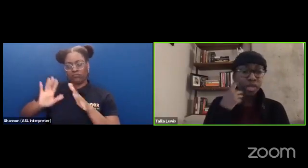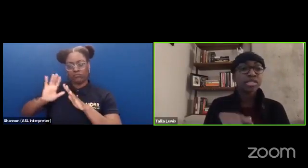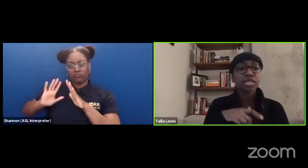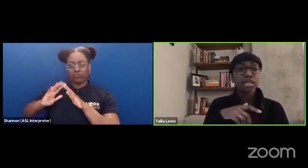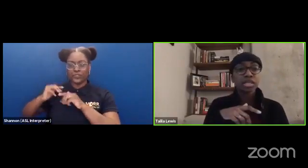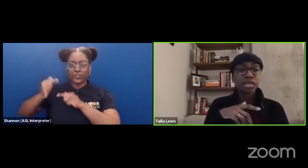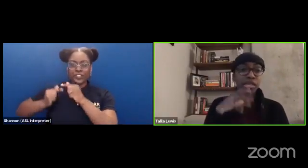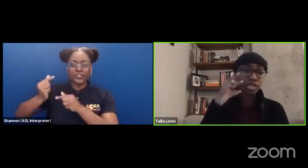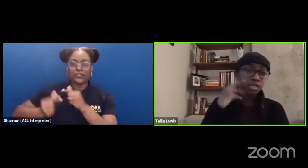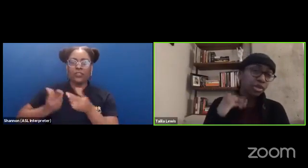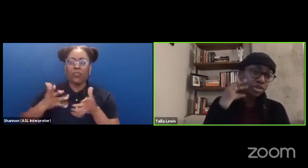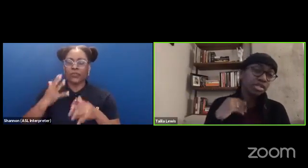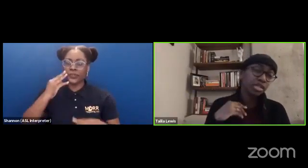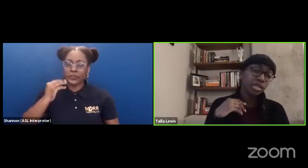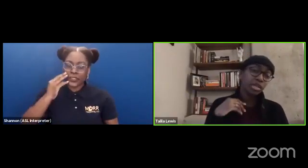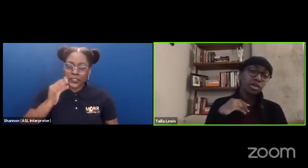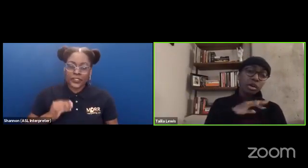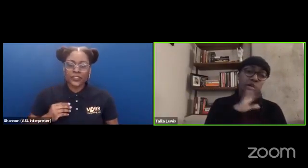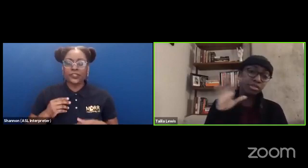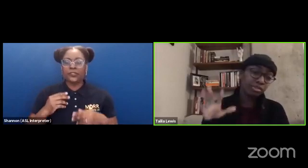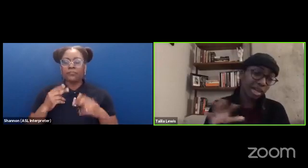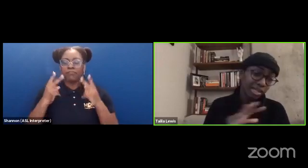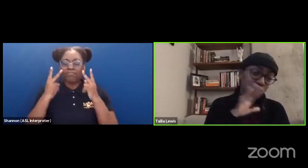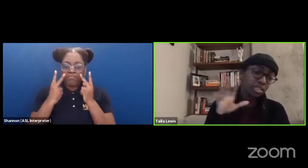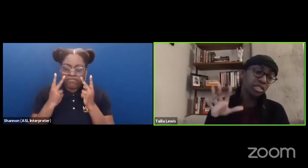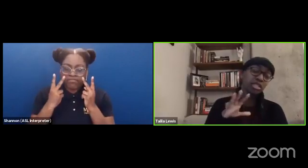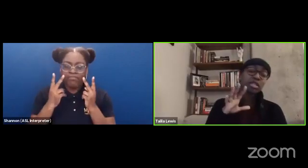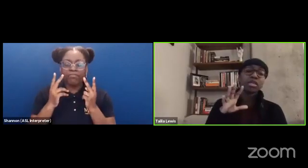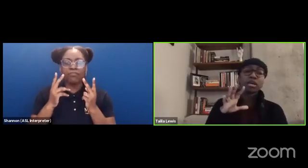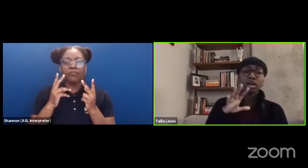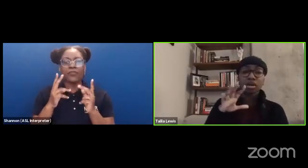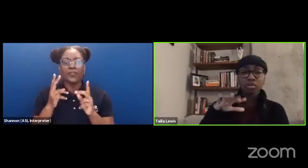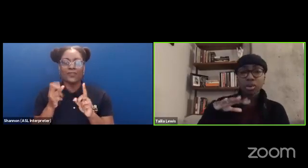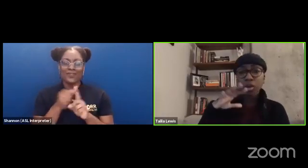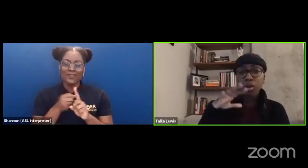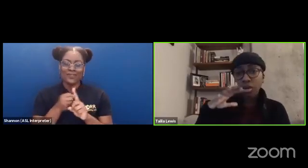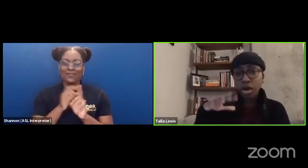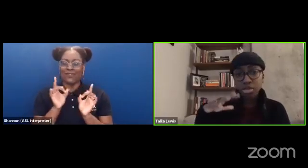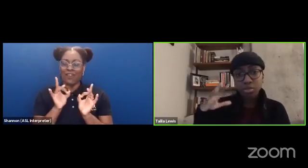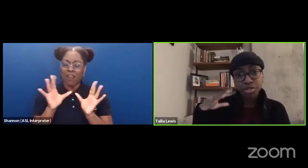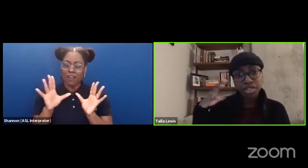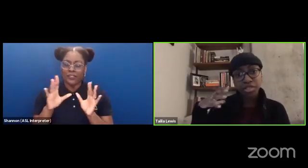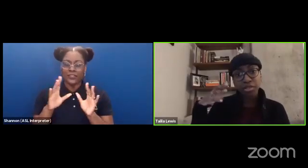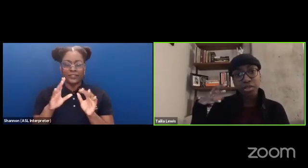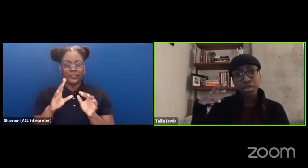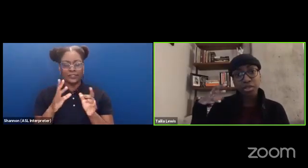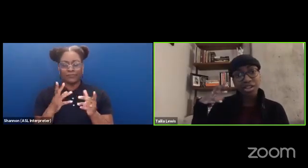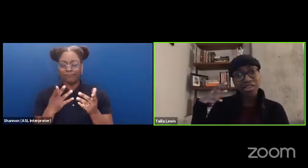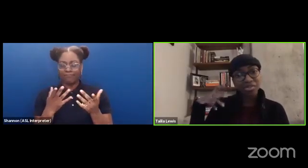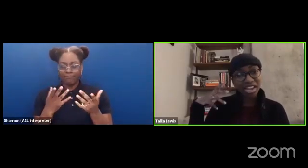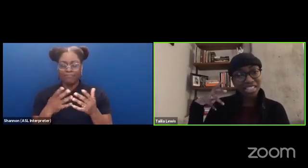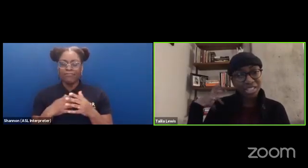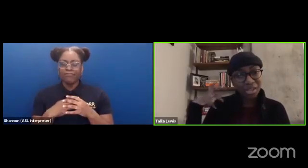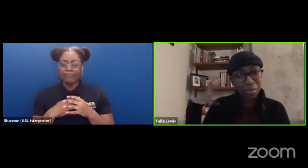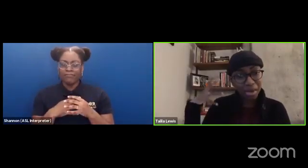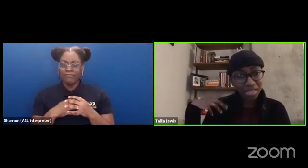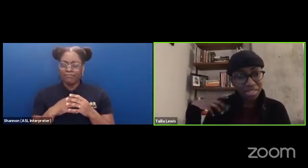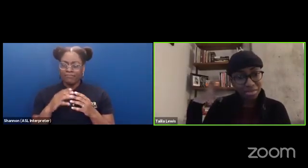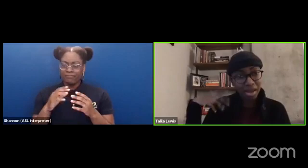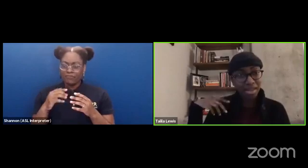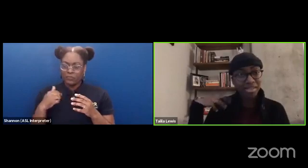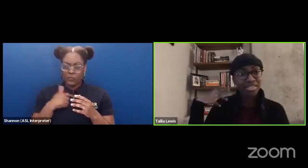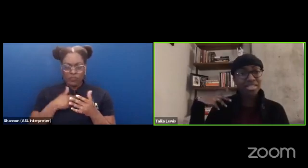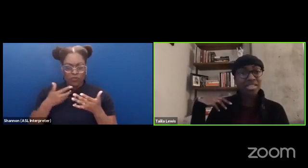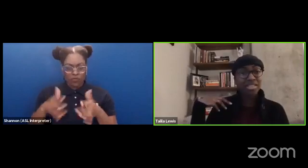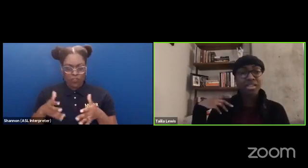and witnessing and experiencing all of the violences cause a particular reaction in our bodies